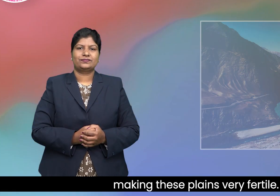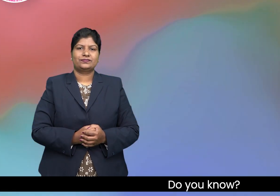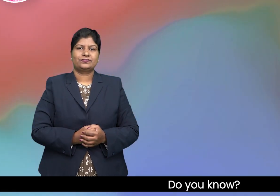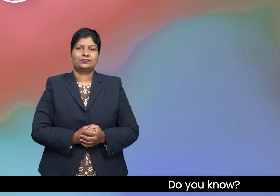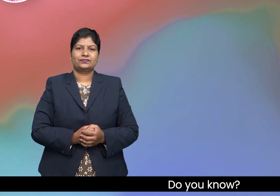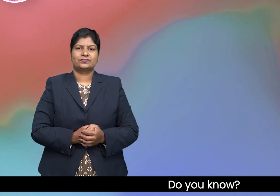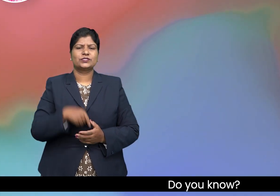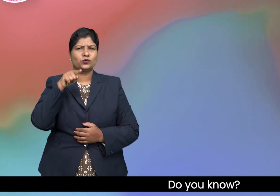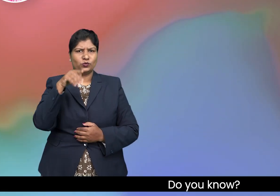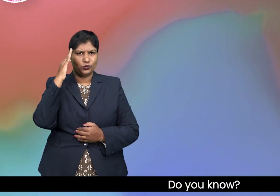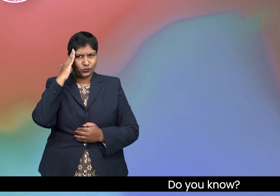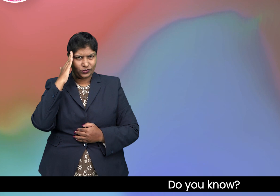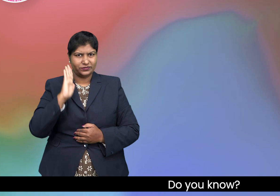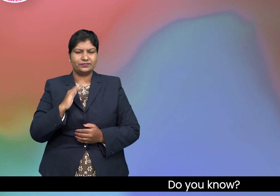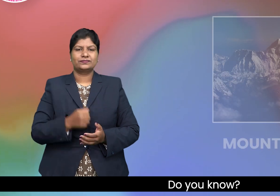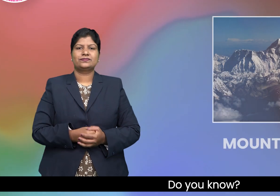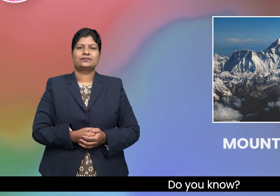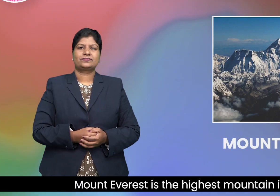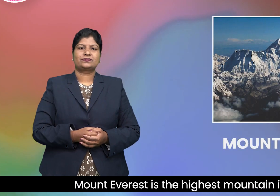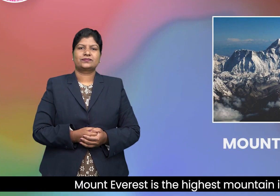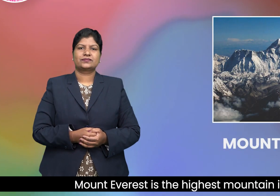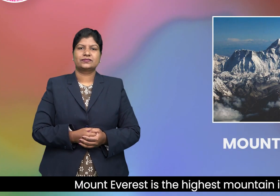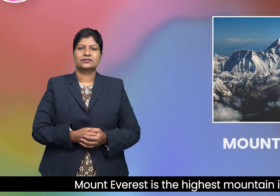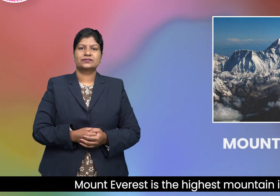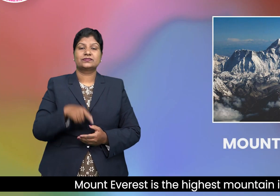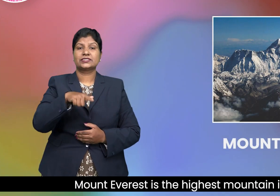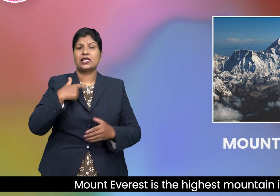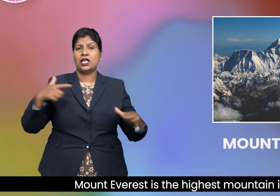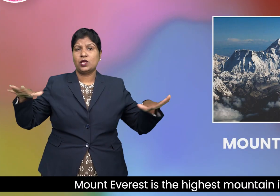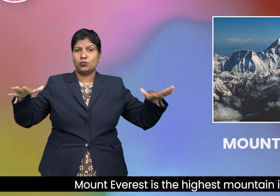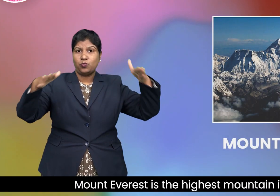do you know? Mount Everest